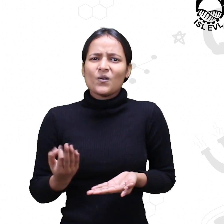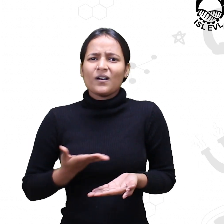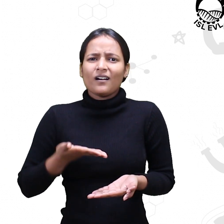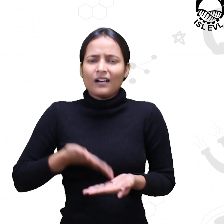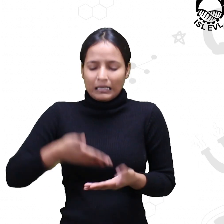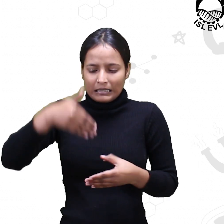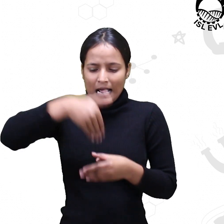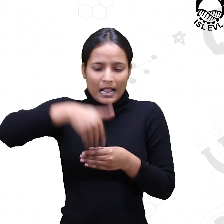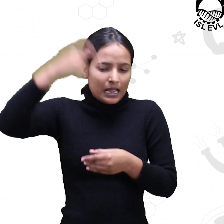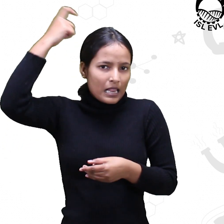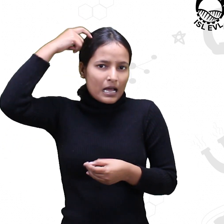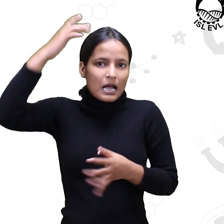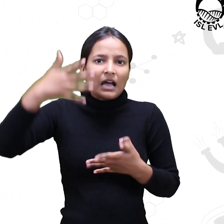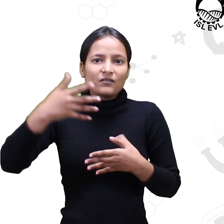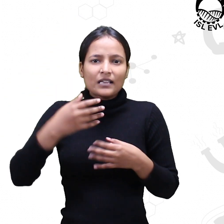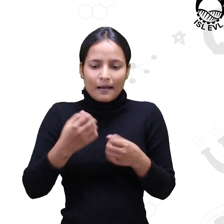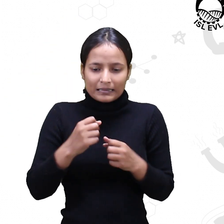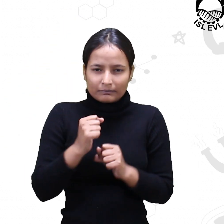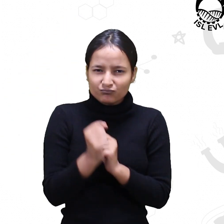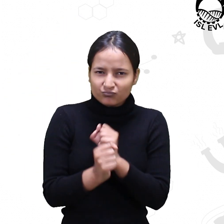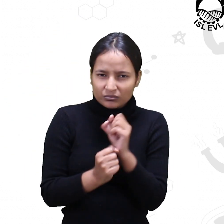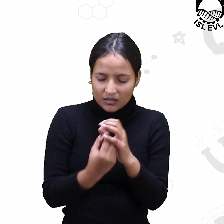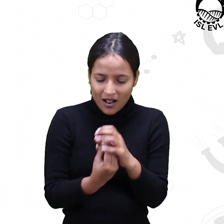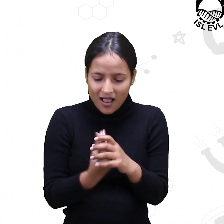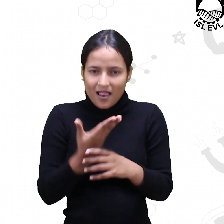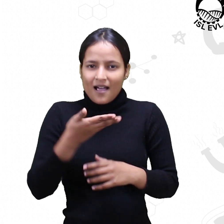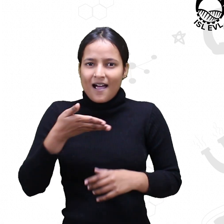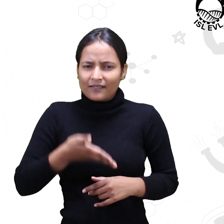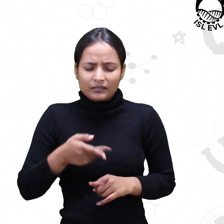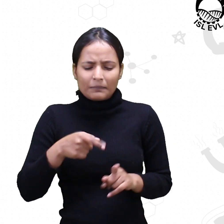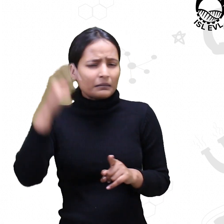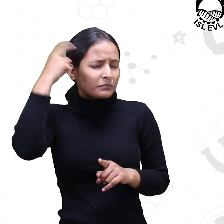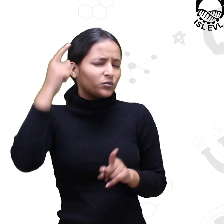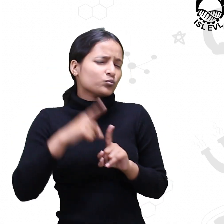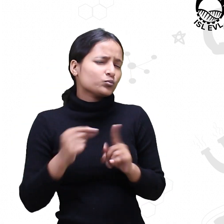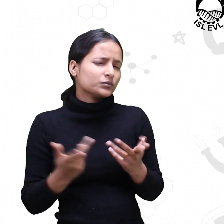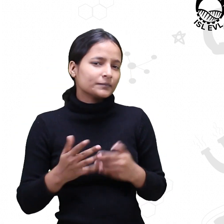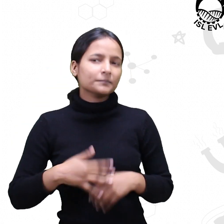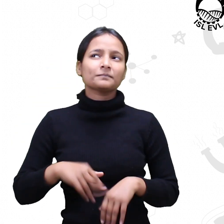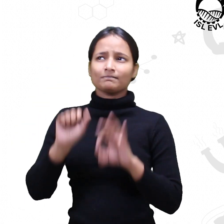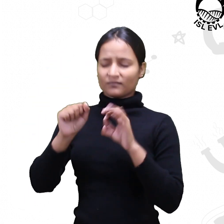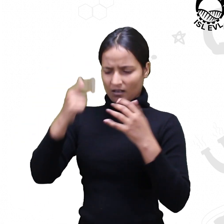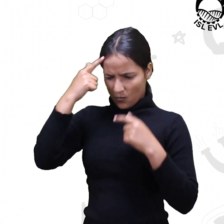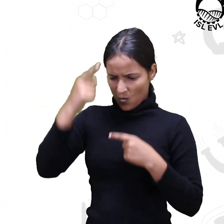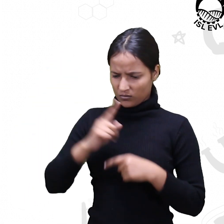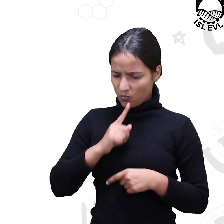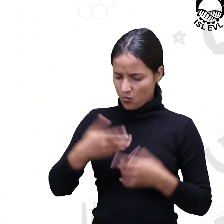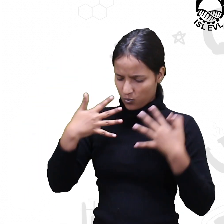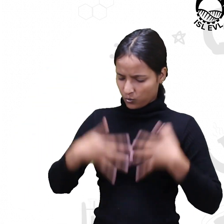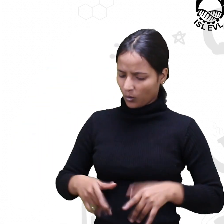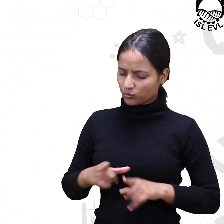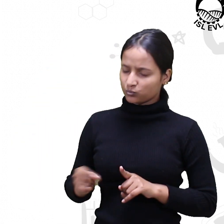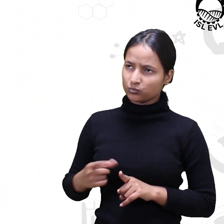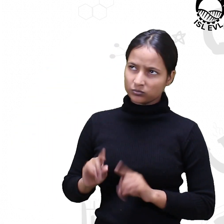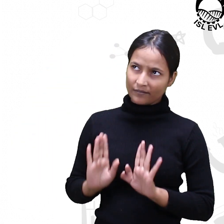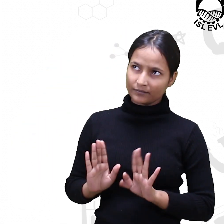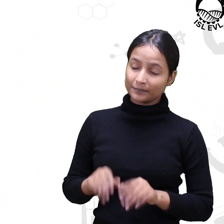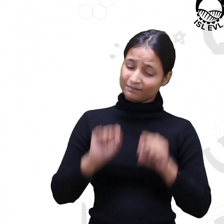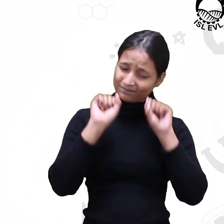do? Send out orders to parts of the body to do a function? Exactly. So, let's say the